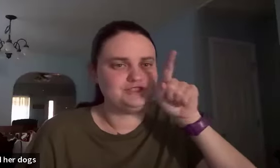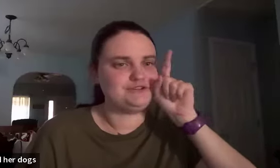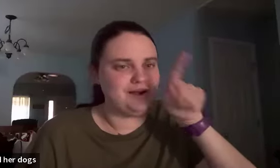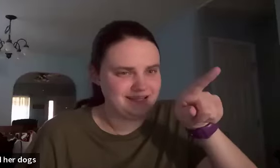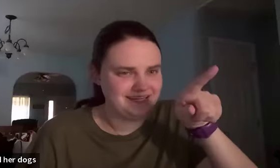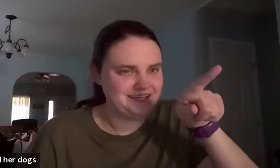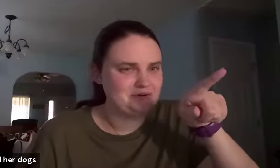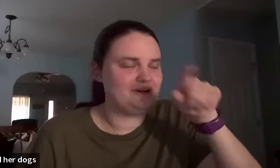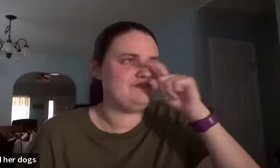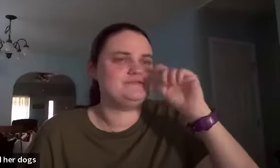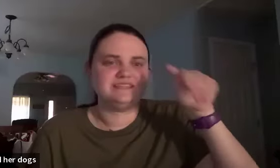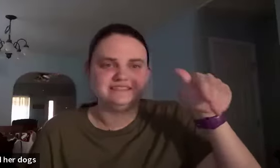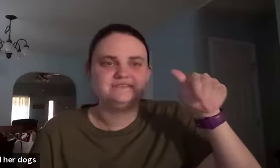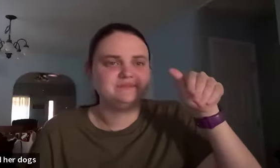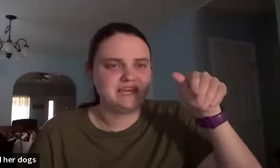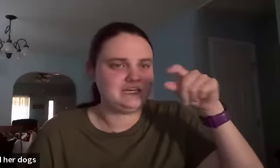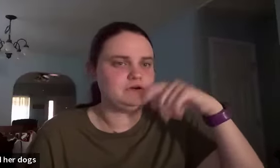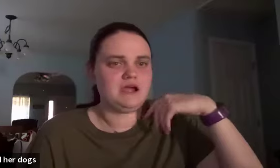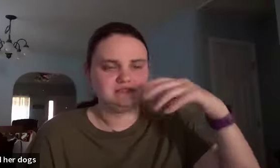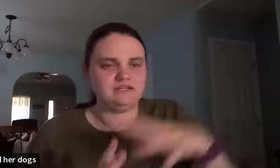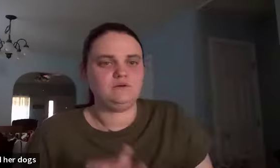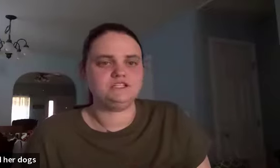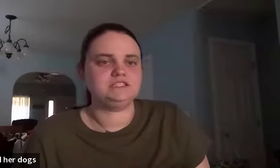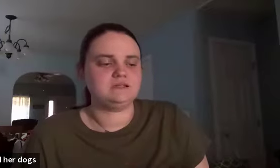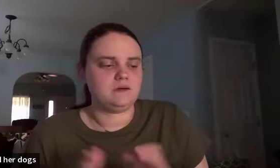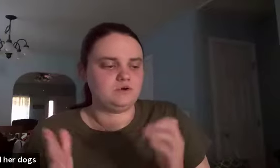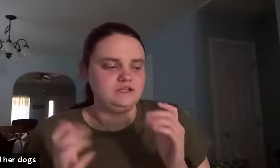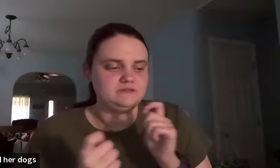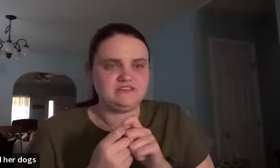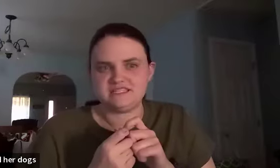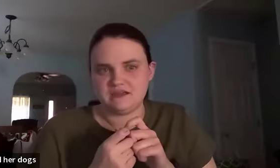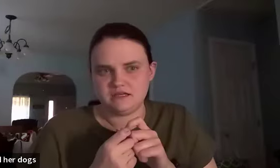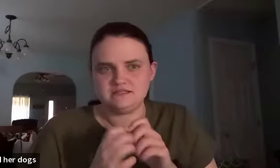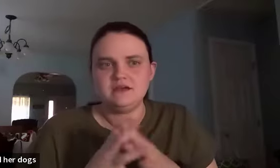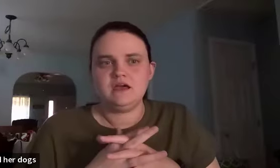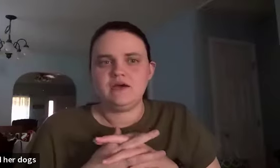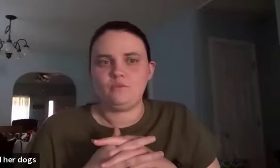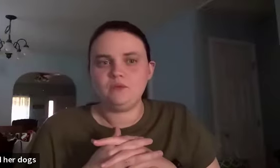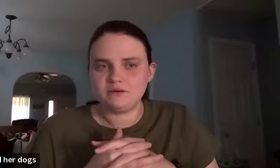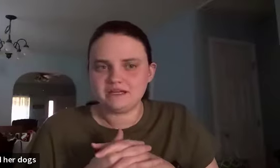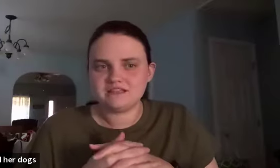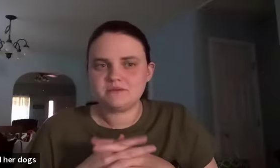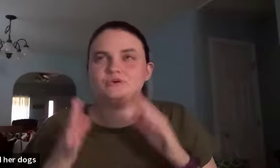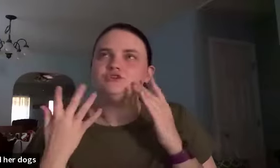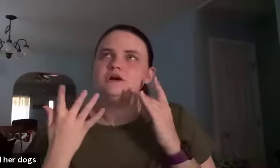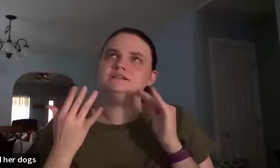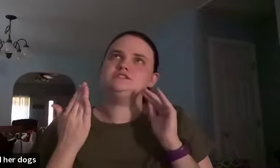questions are not getting ignored. If you have sent stuff to Miss Katie or asked any questions or any specific signs, we will get to them. We're trying